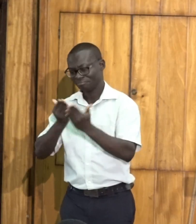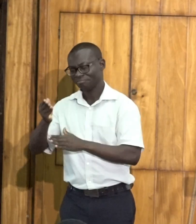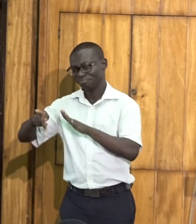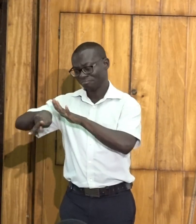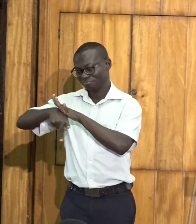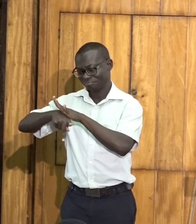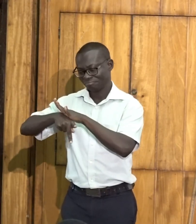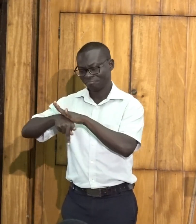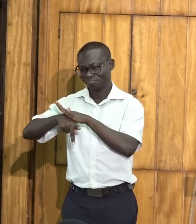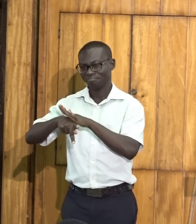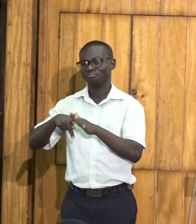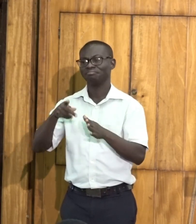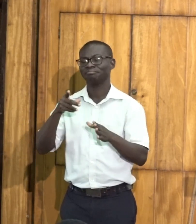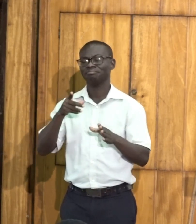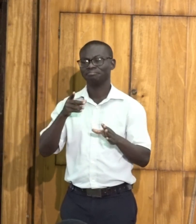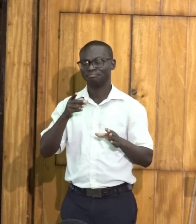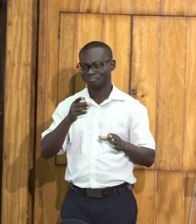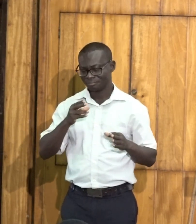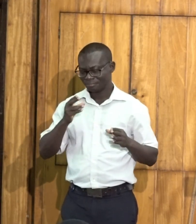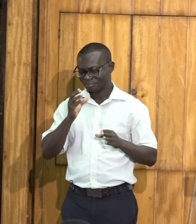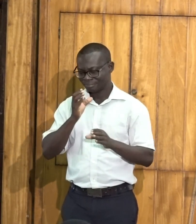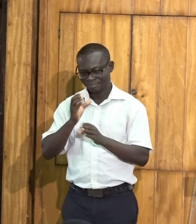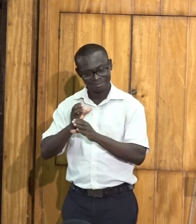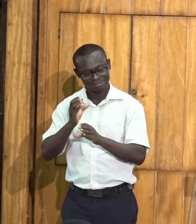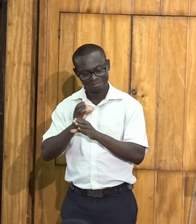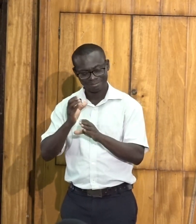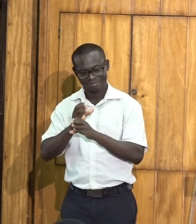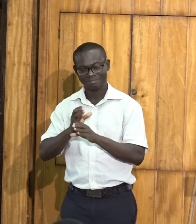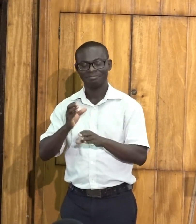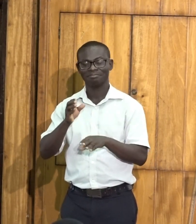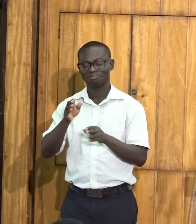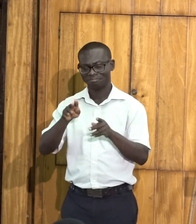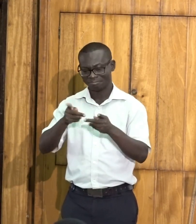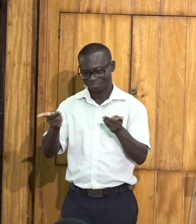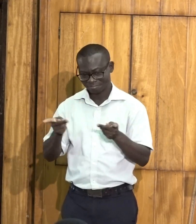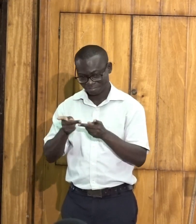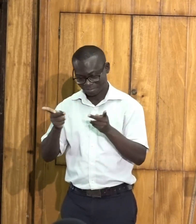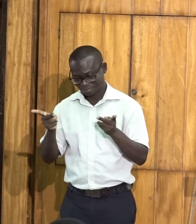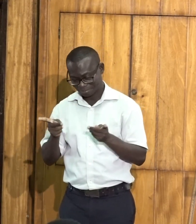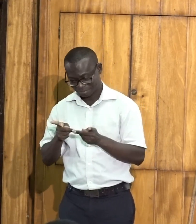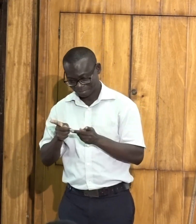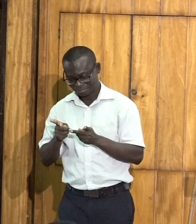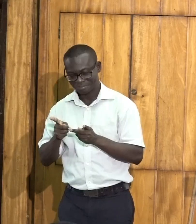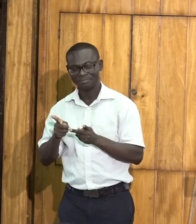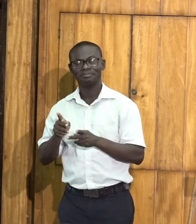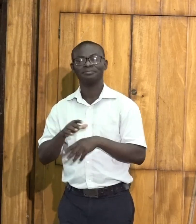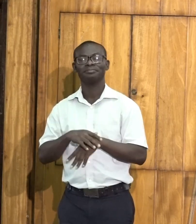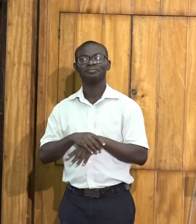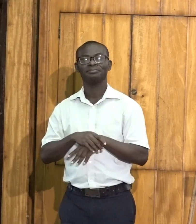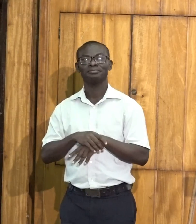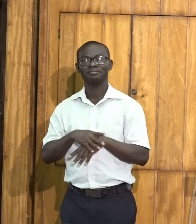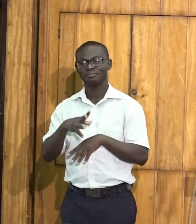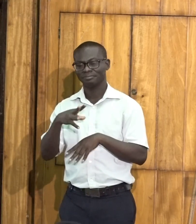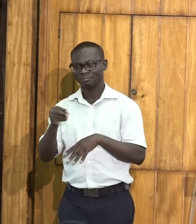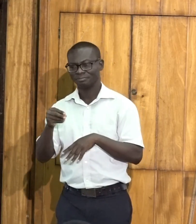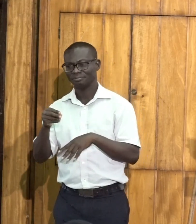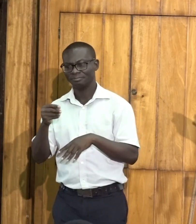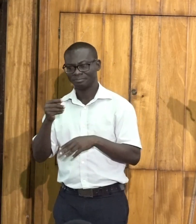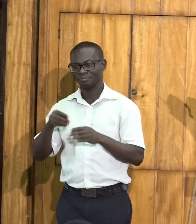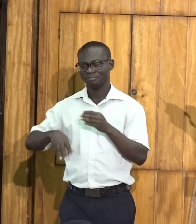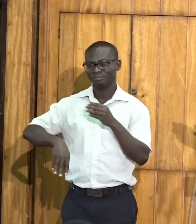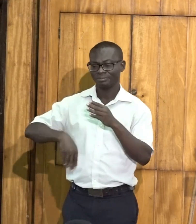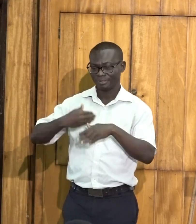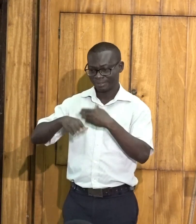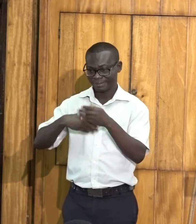primary healthcare facilities, most of them centered around the secondary and tertiary facilities. And what did this lead to?